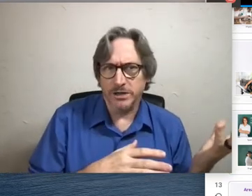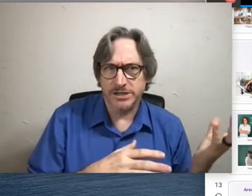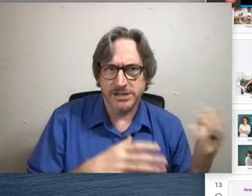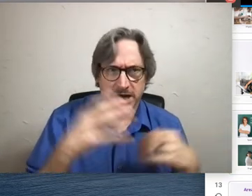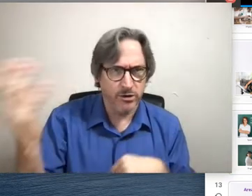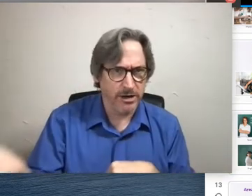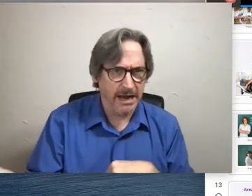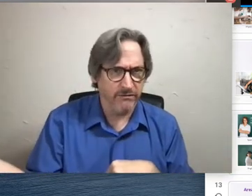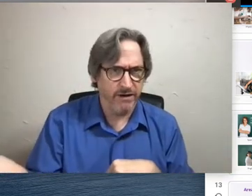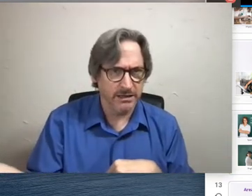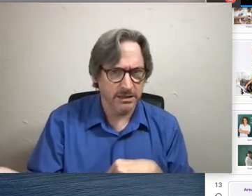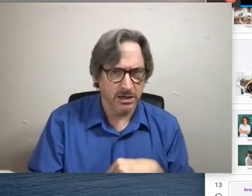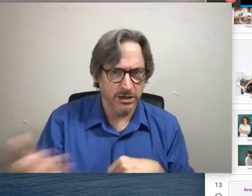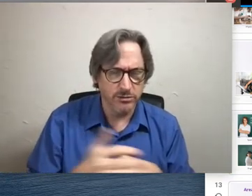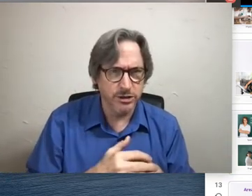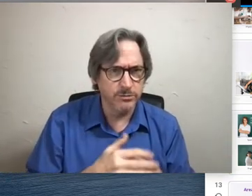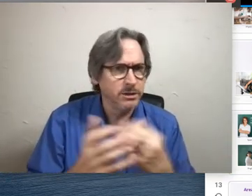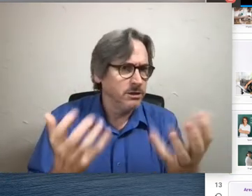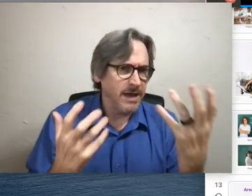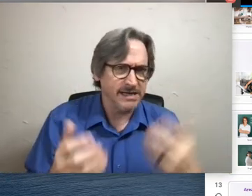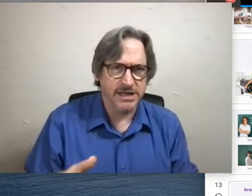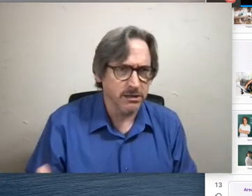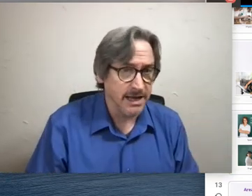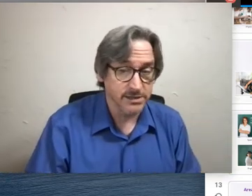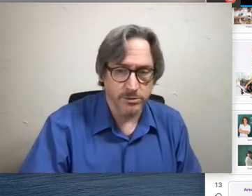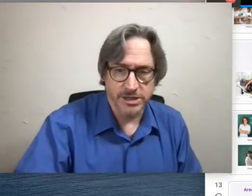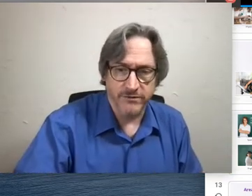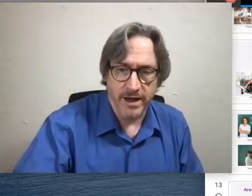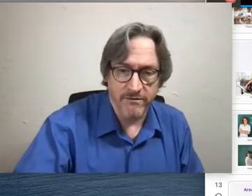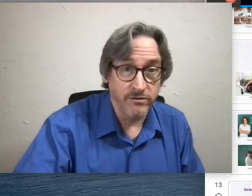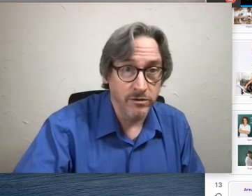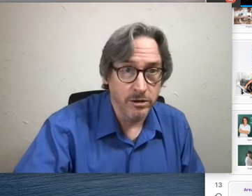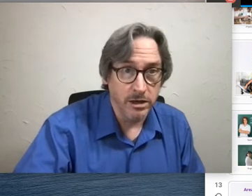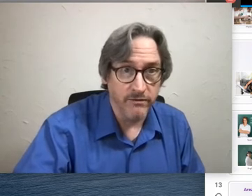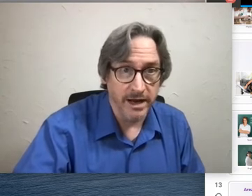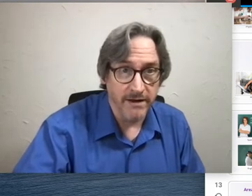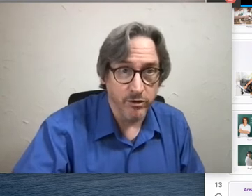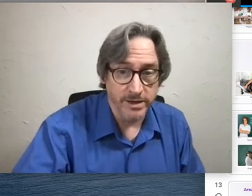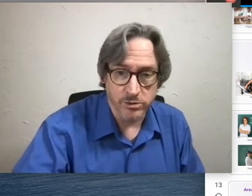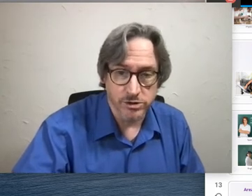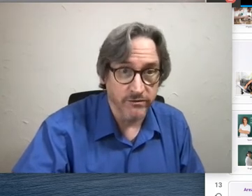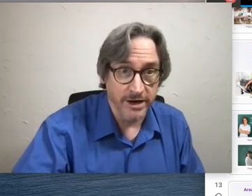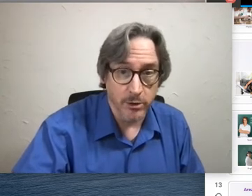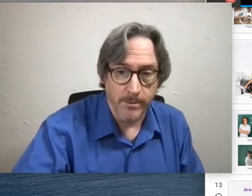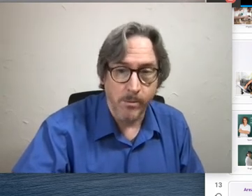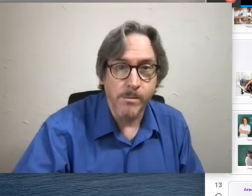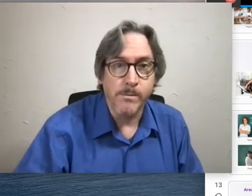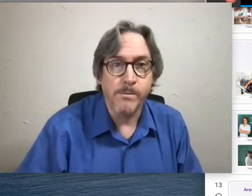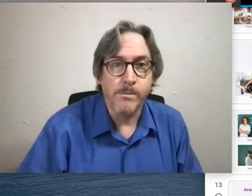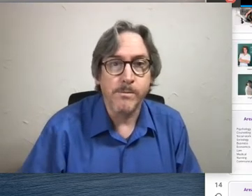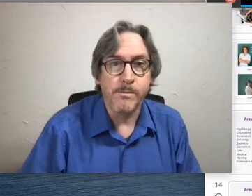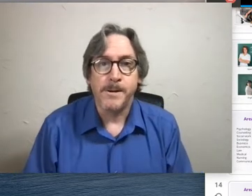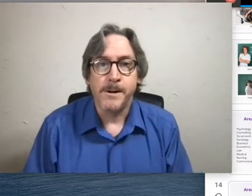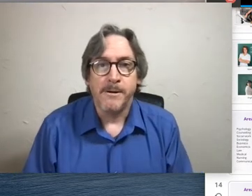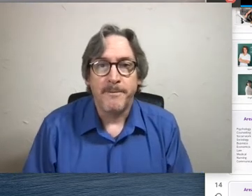in What's the Sign or can't find it on YouTube, ask in class, and we'll see if I have a resource or if I know it.